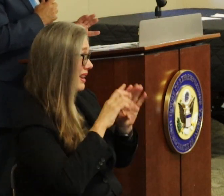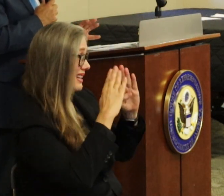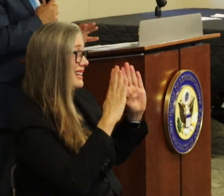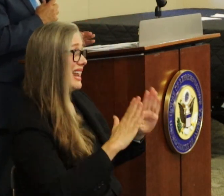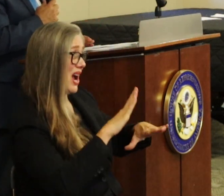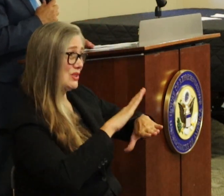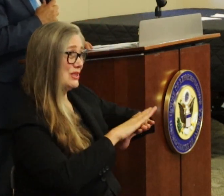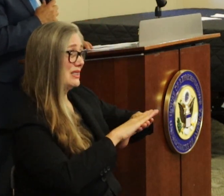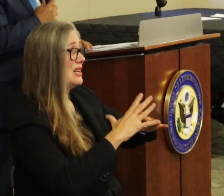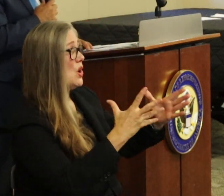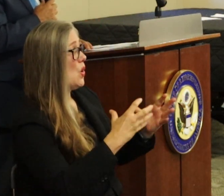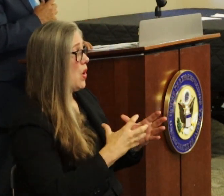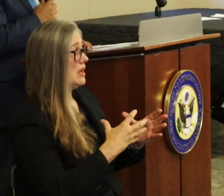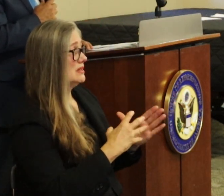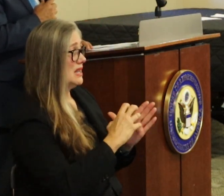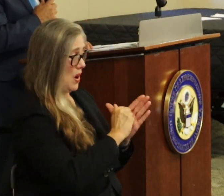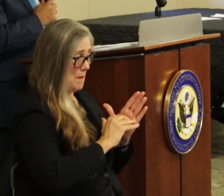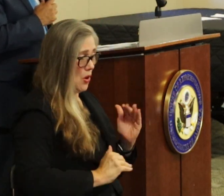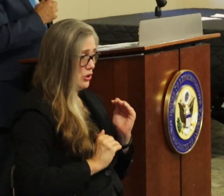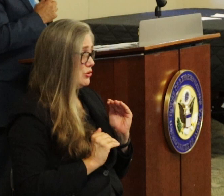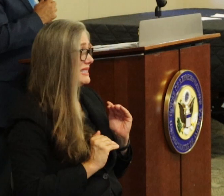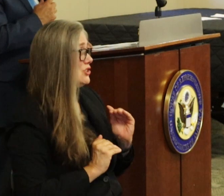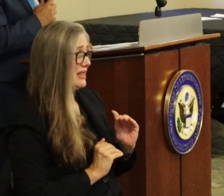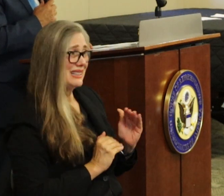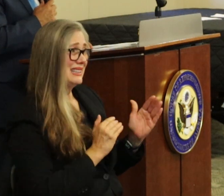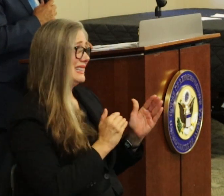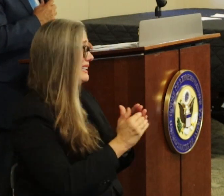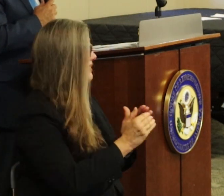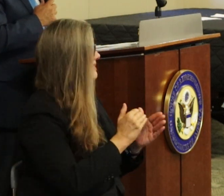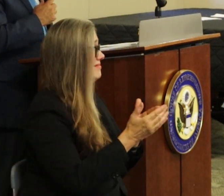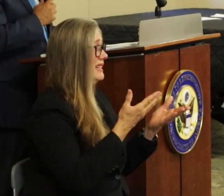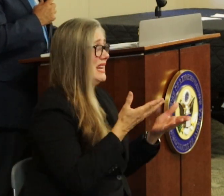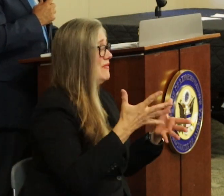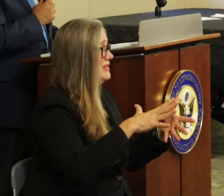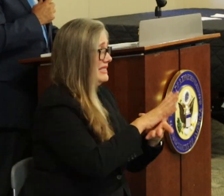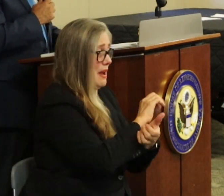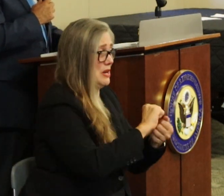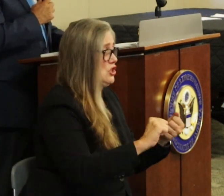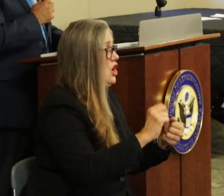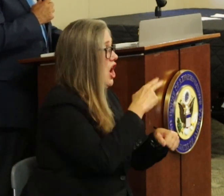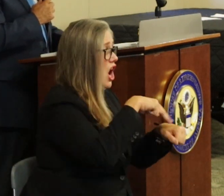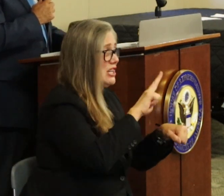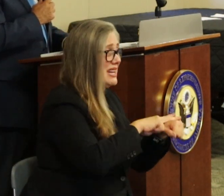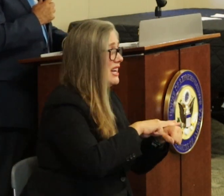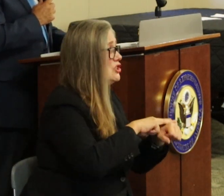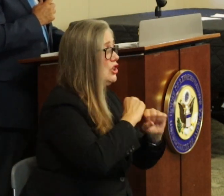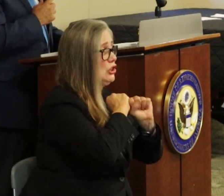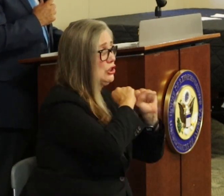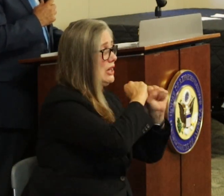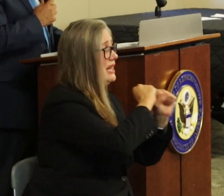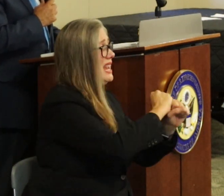more abortion restrictions, even at the expense of our national security, more attacks on